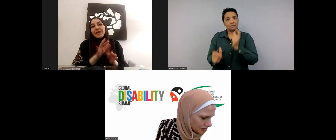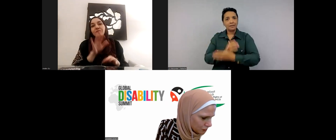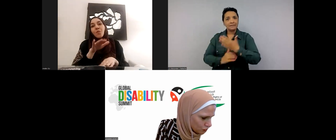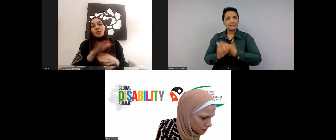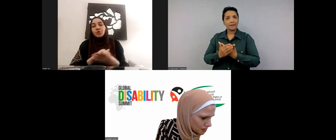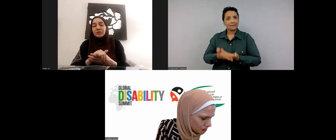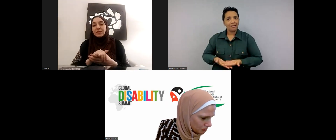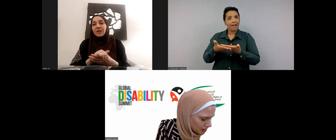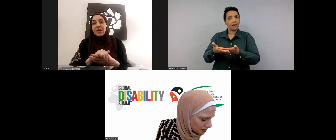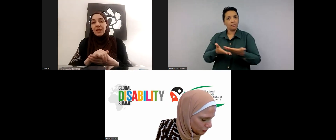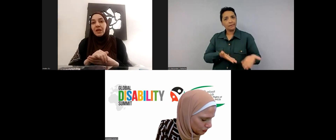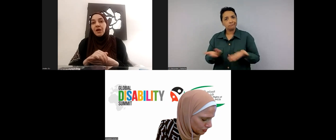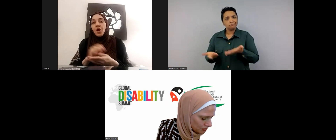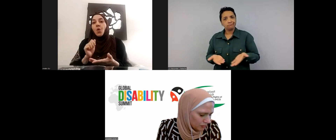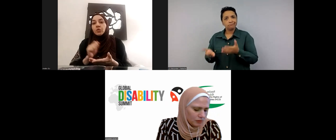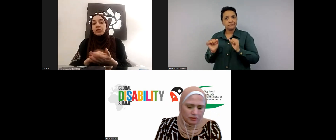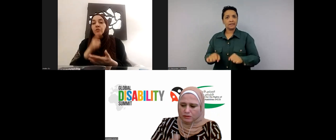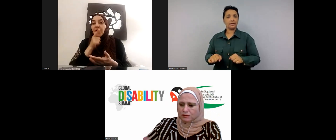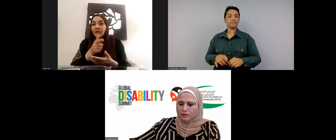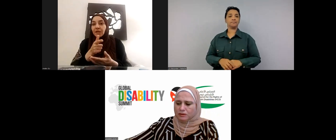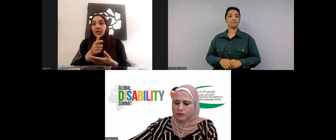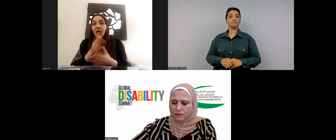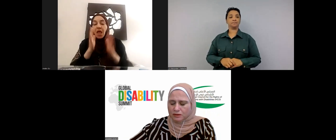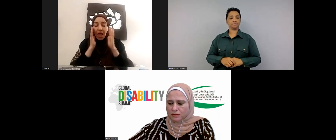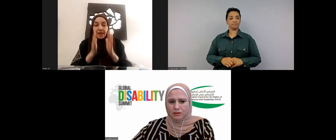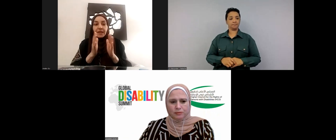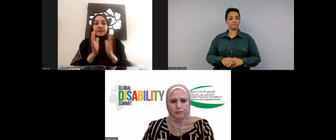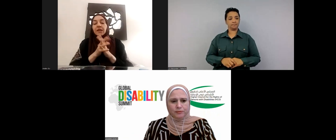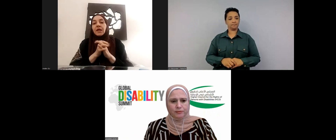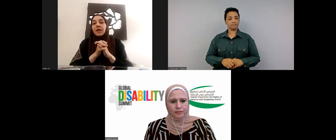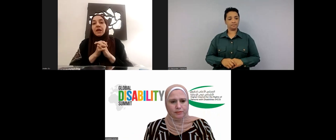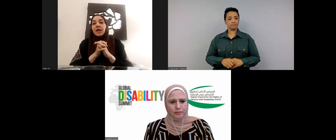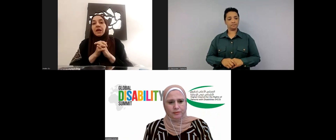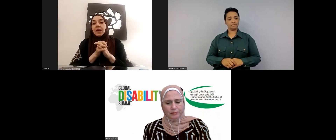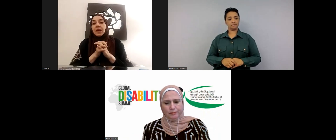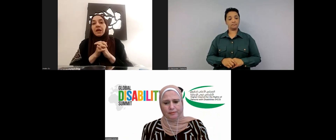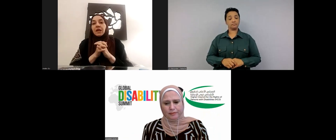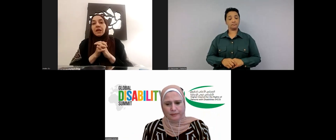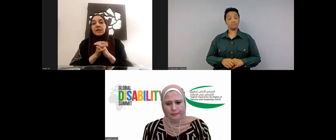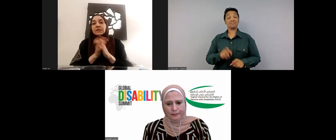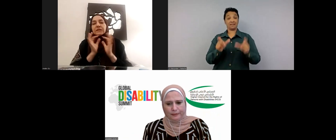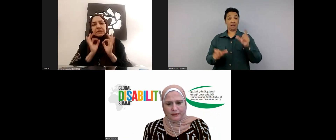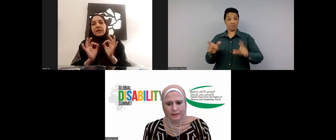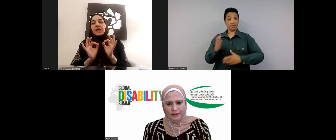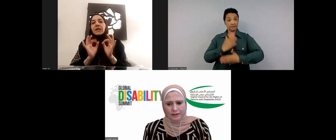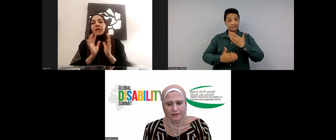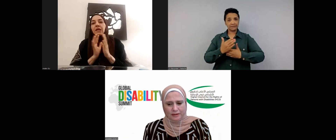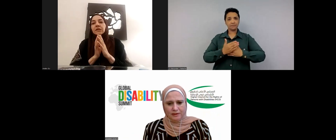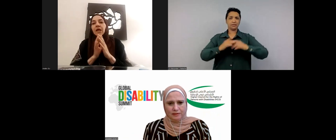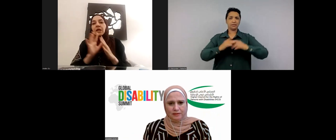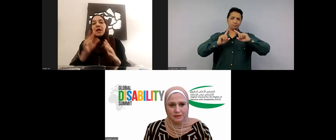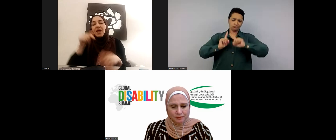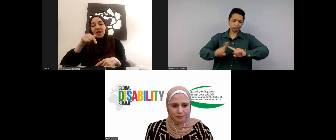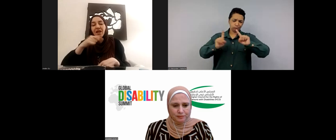and of course, we have varied needs of people with disabilities, especially in a crisis situation